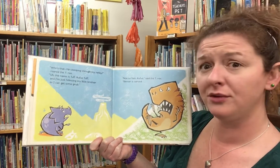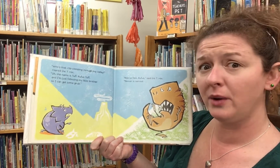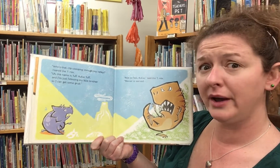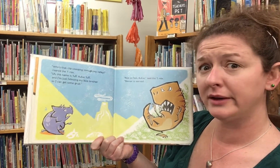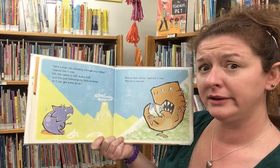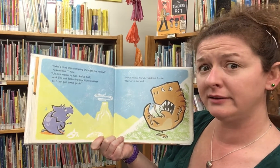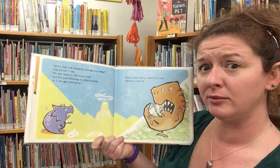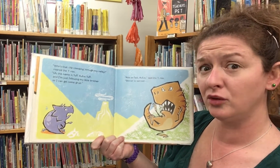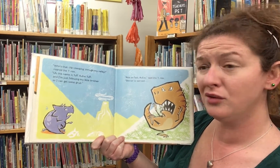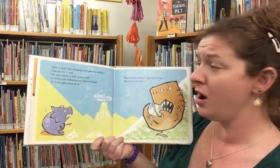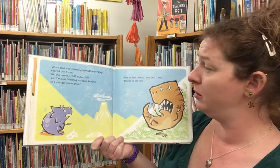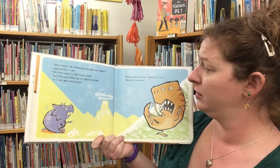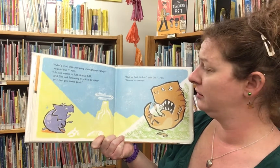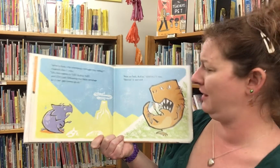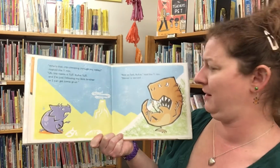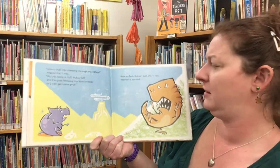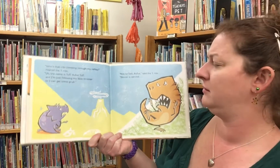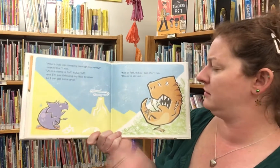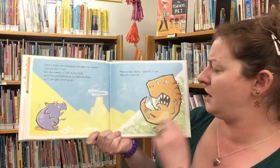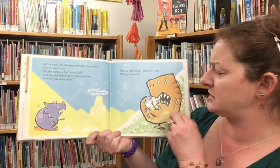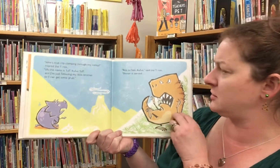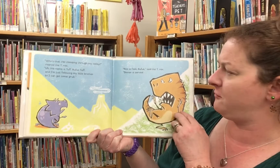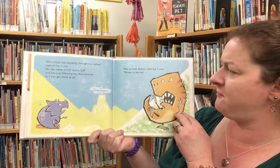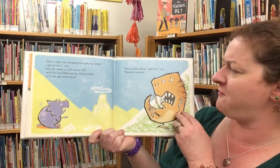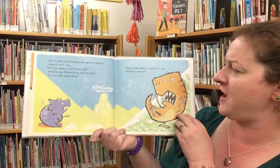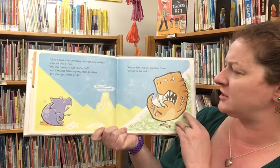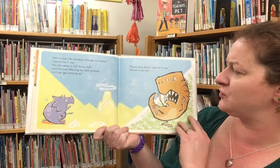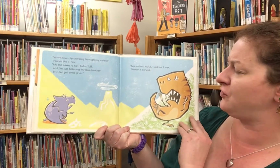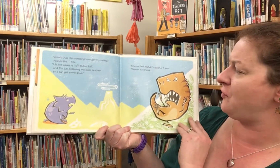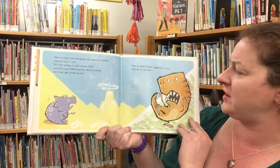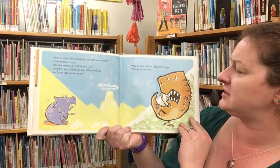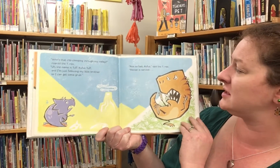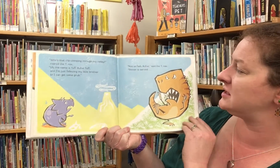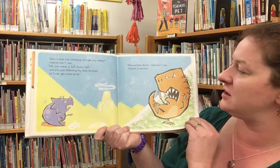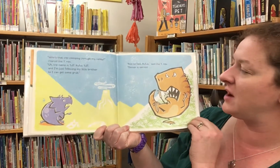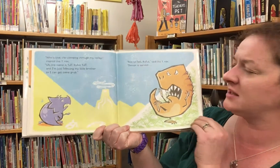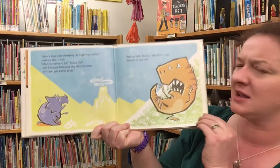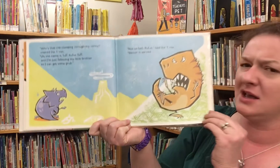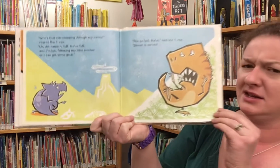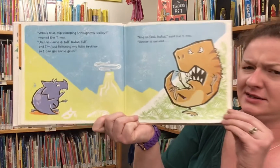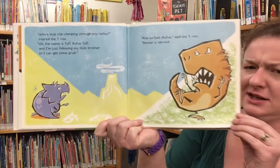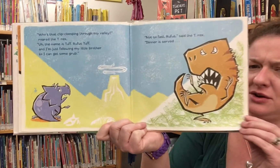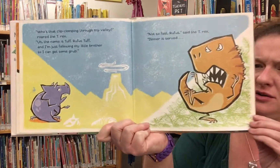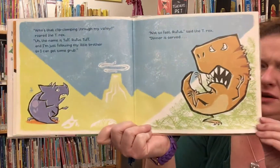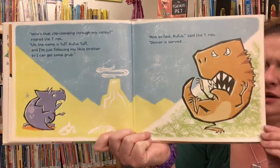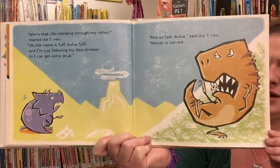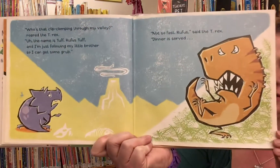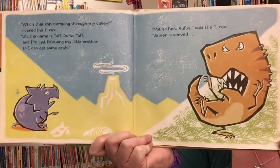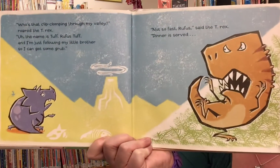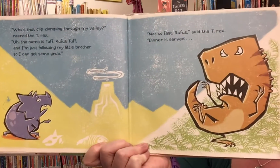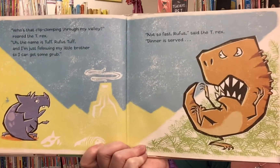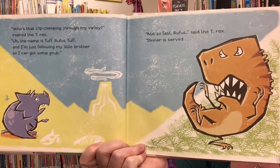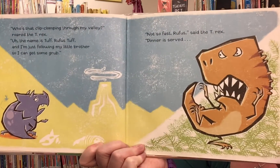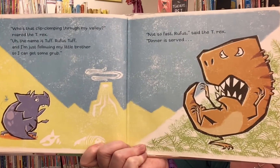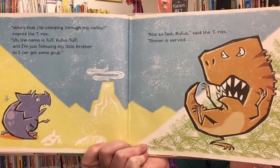I can get some grub." "Not so fast, Rufus," said the T-Rex. "Dinner is